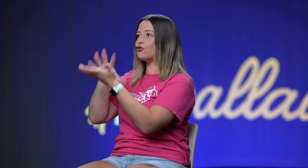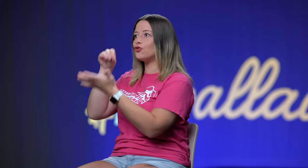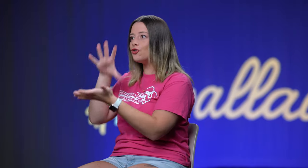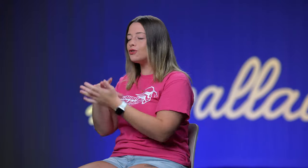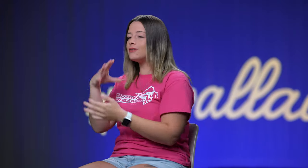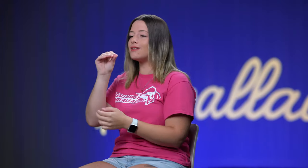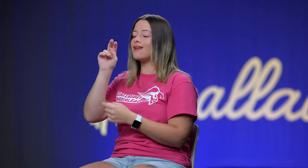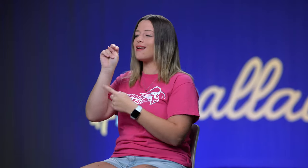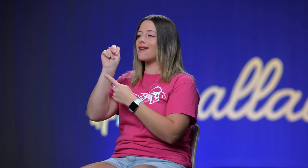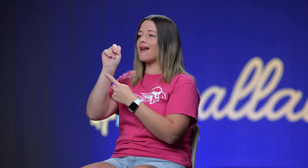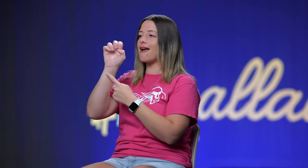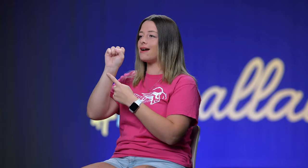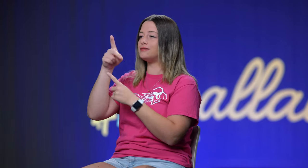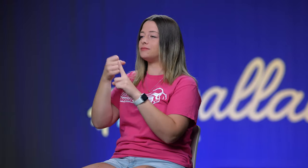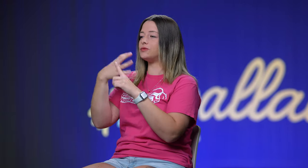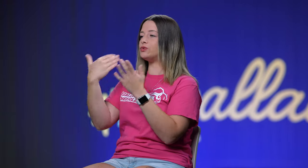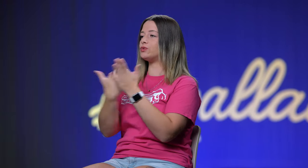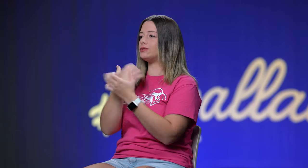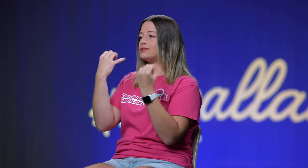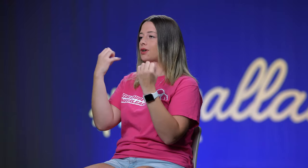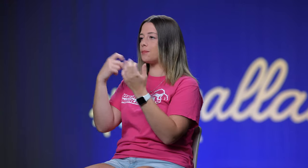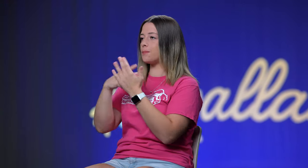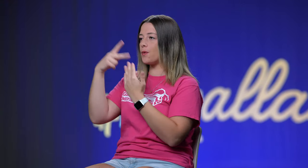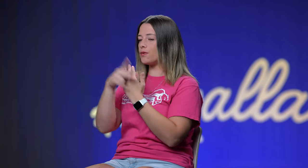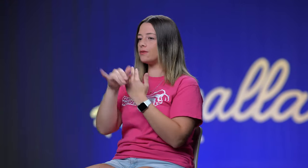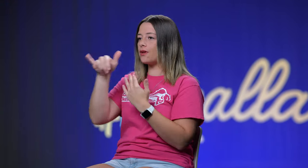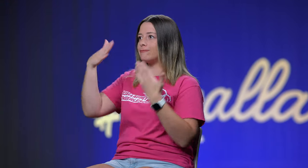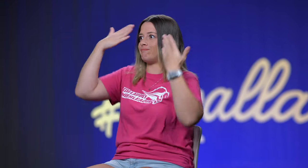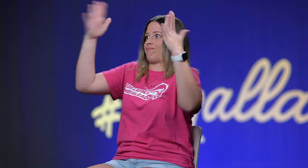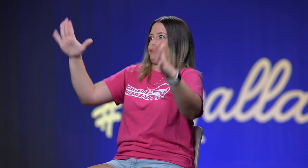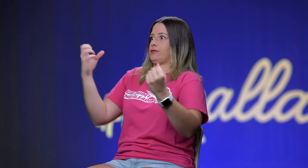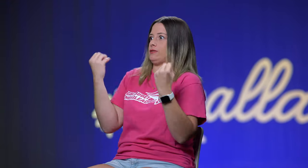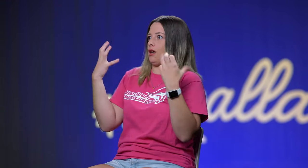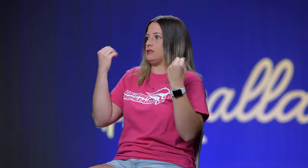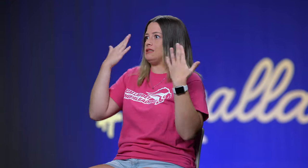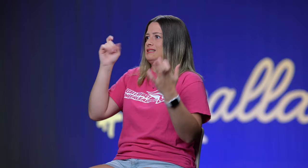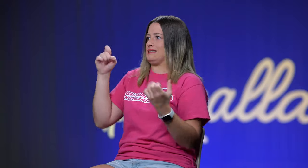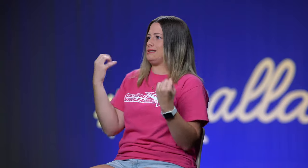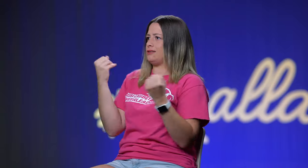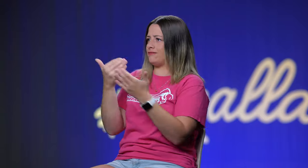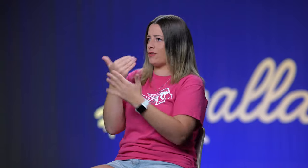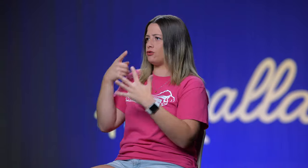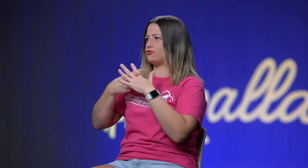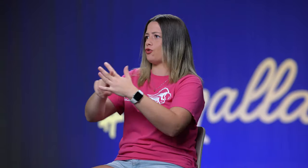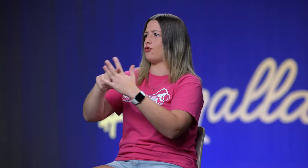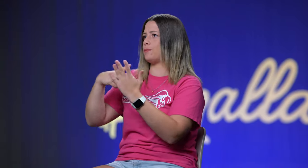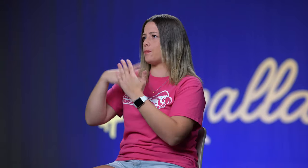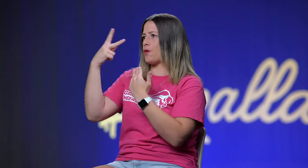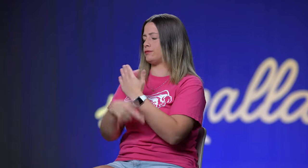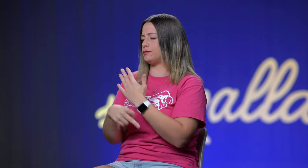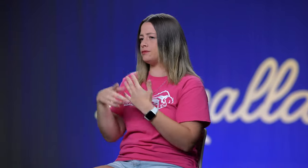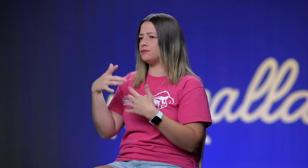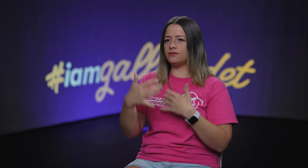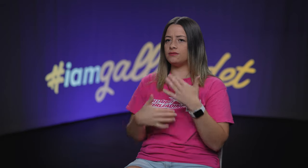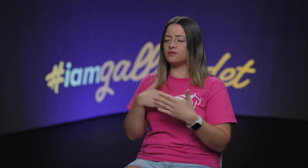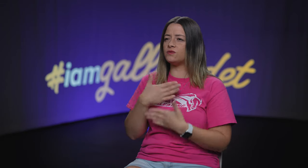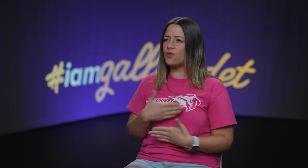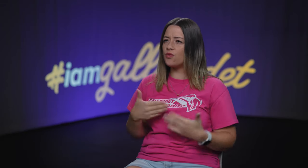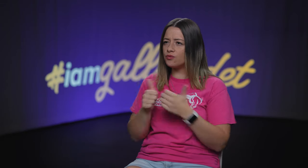for CDIs and ASL teachers who were learning and NSP, new signers program, for those who don't know ASL